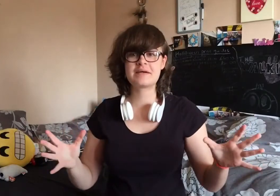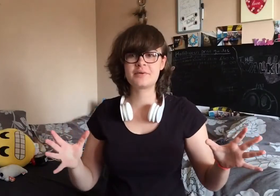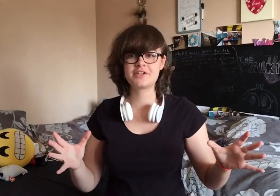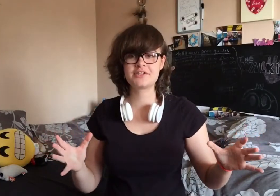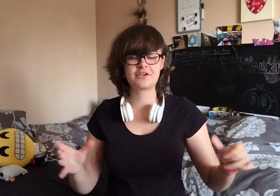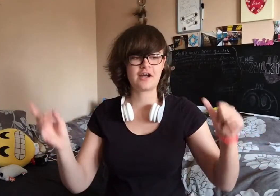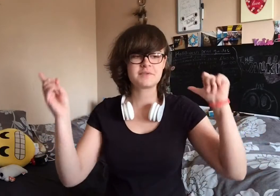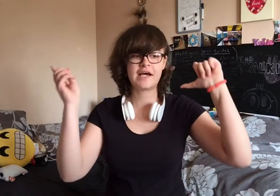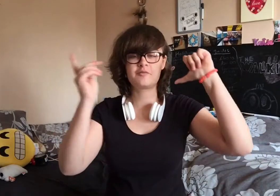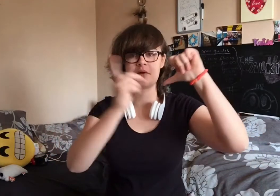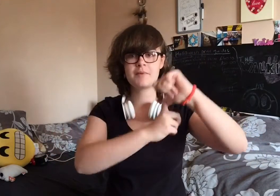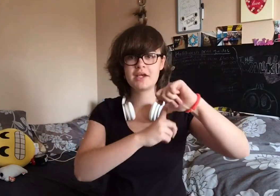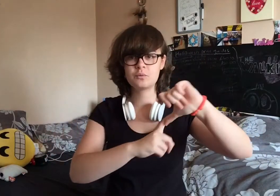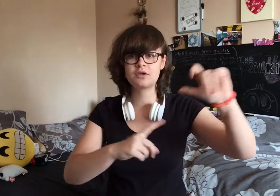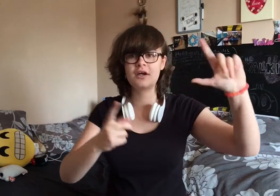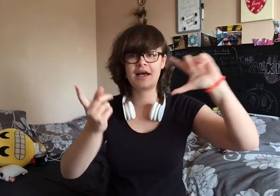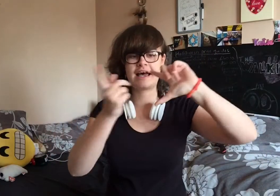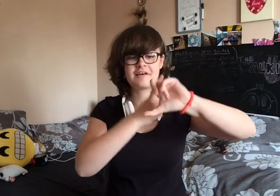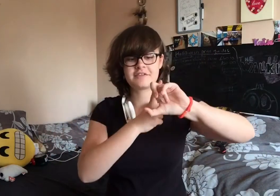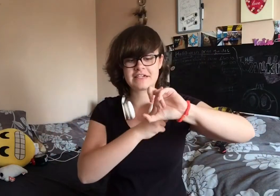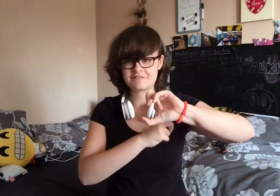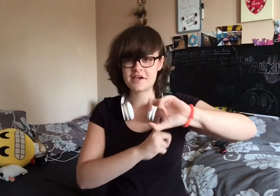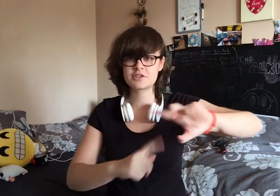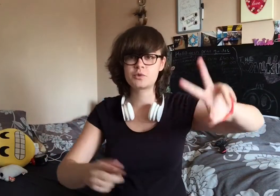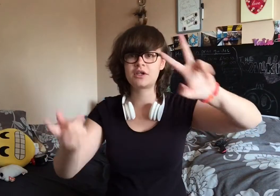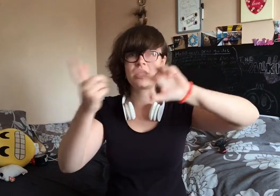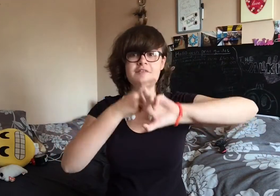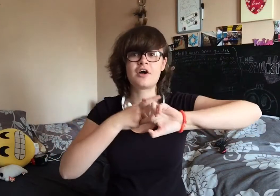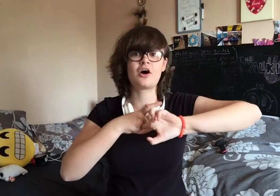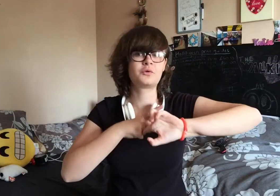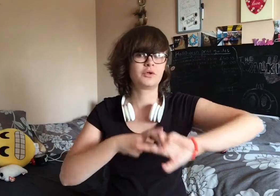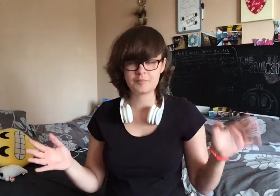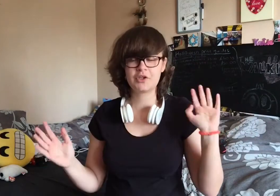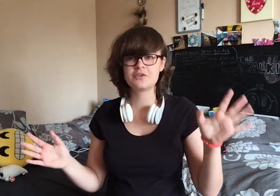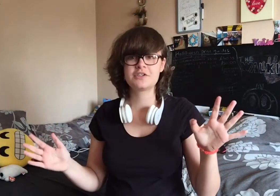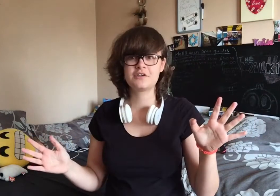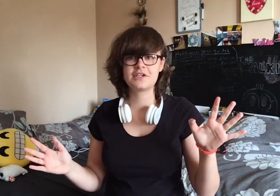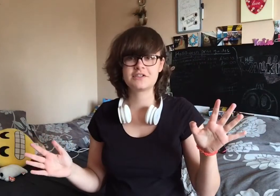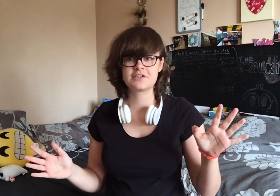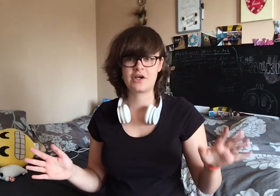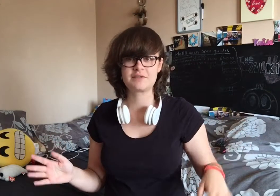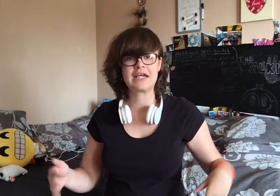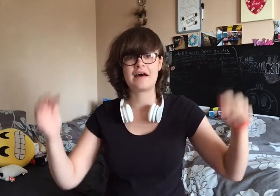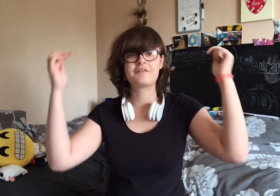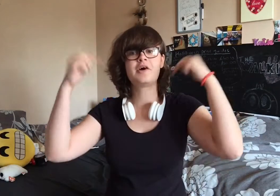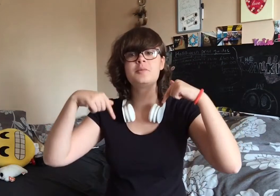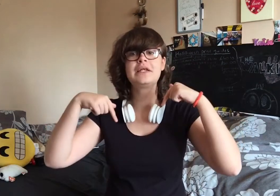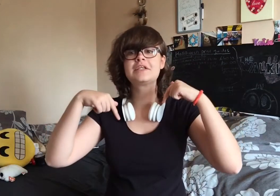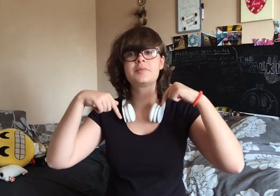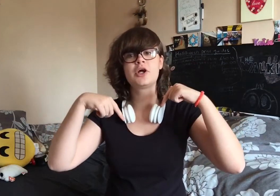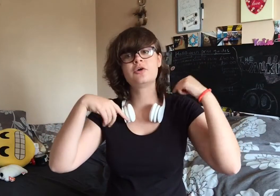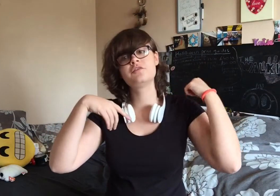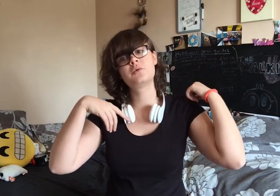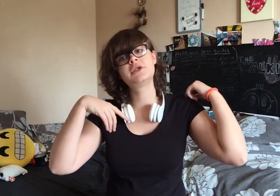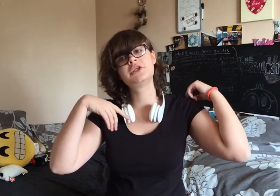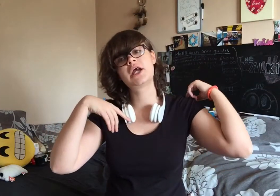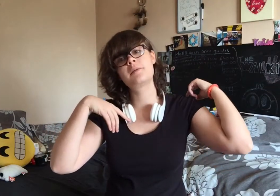separate Instagrams. I have my main one, I have an SFX one, and I have an art one. But those are the only Instagrams that I have. They will be linked below if you want to check them